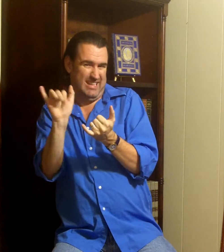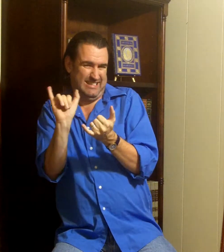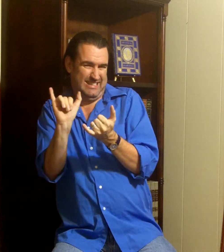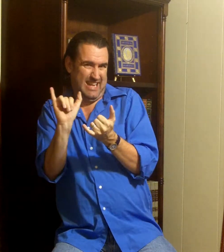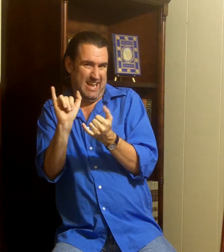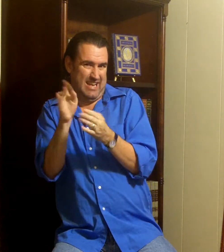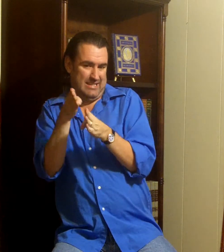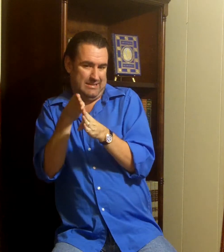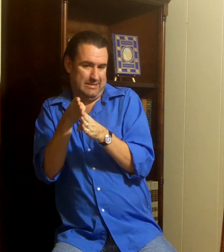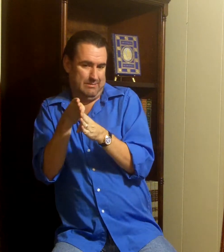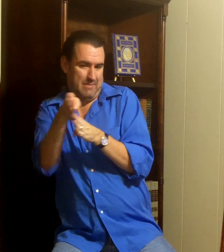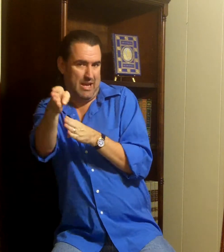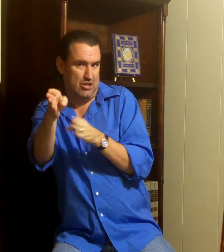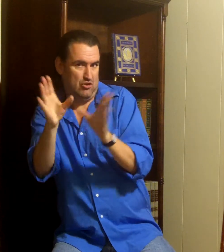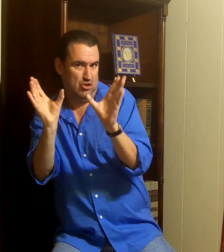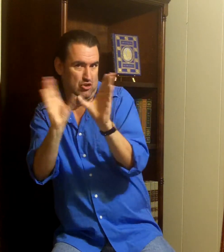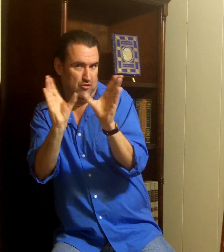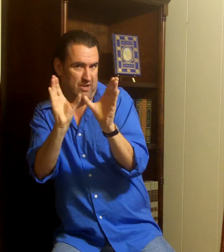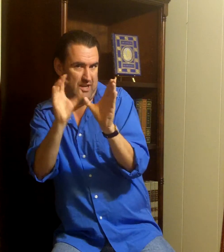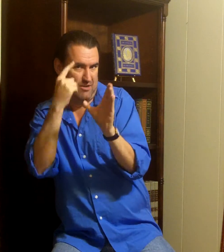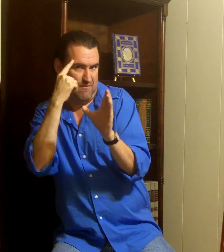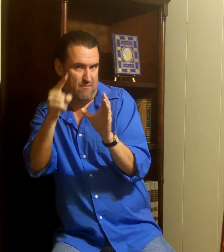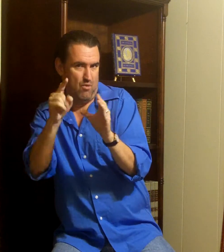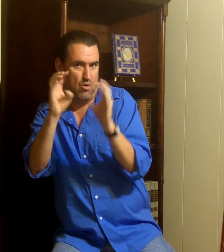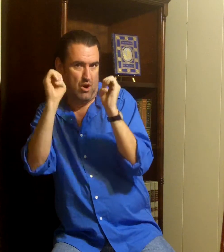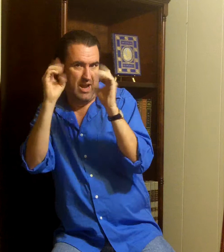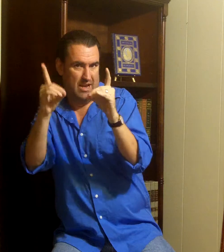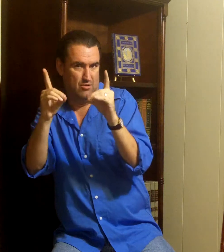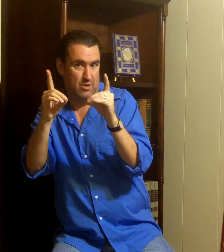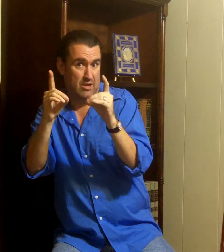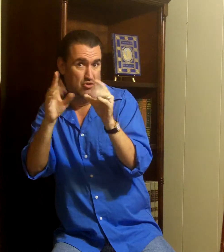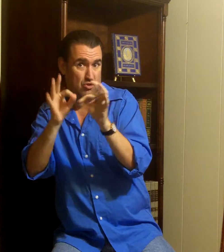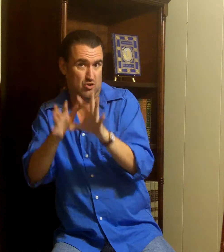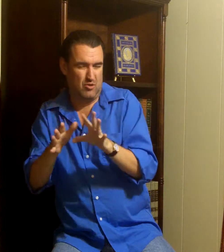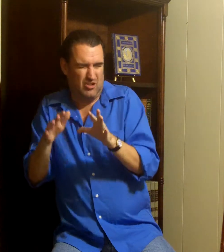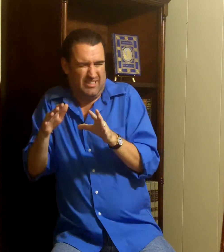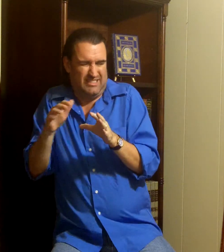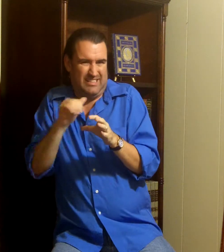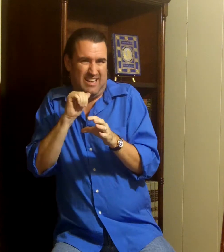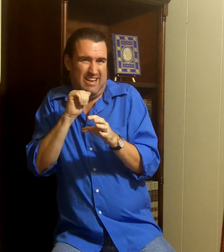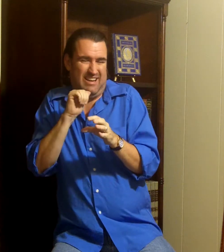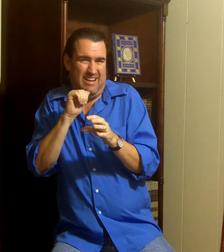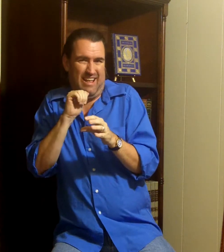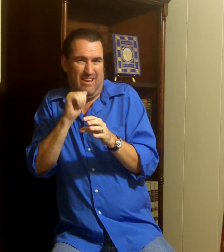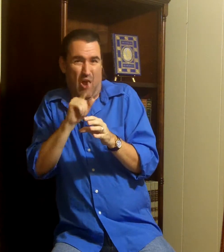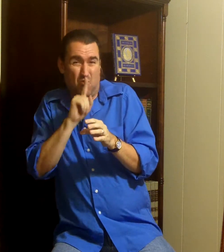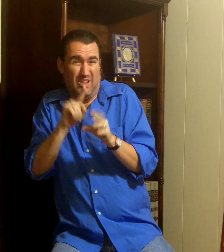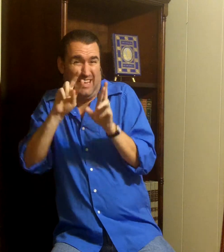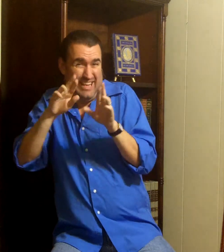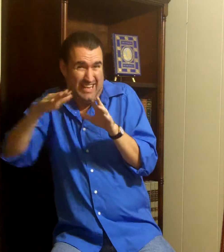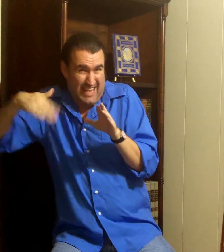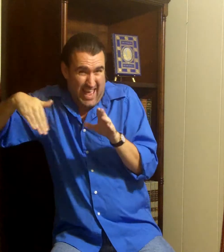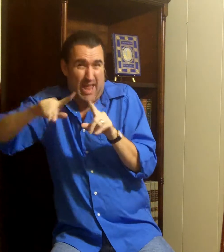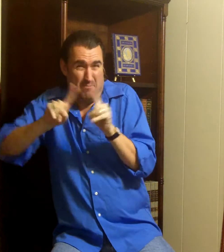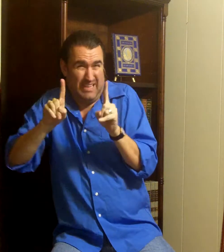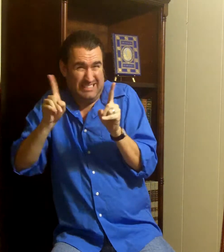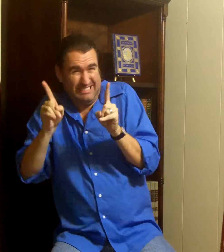certification for educational interpreters. It's not really considered that yet, but I'm thinking that the direction